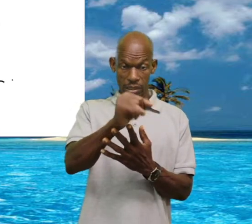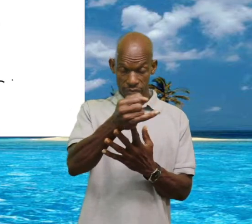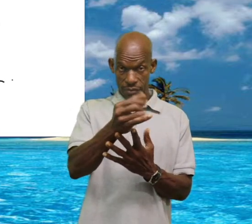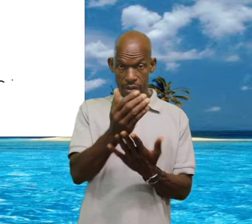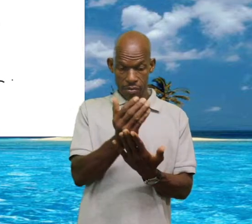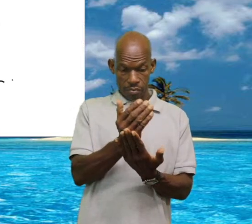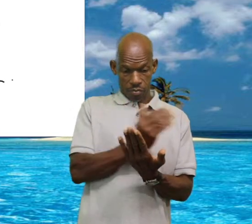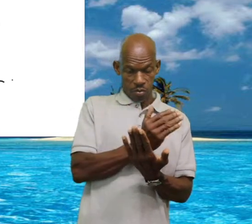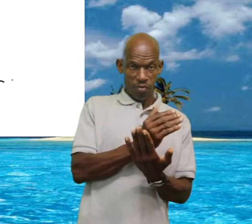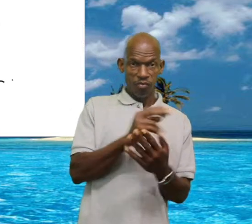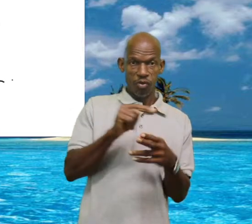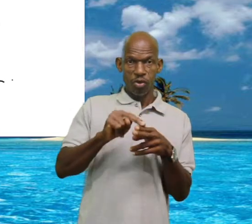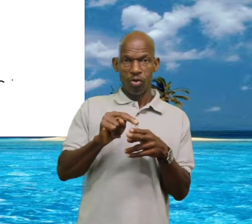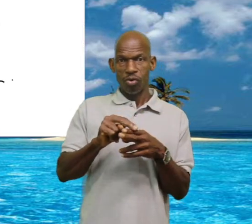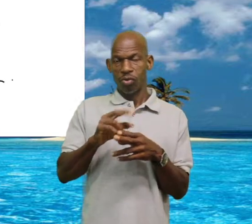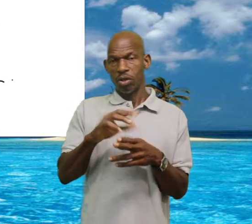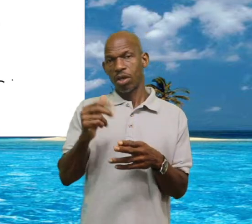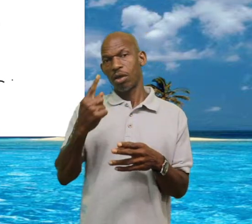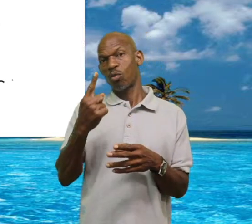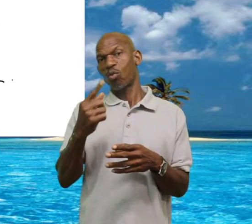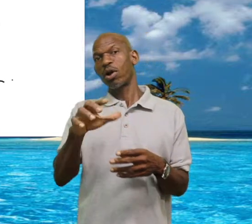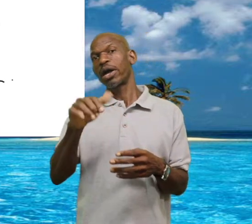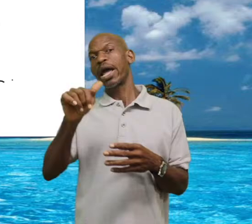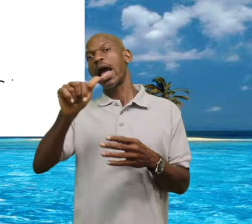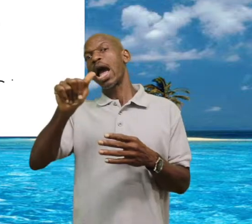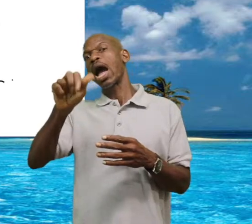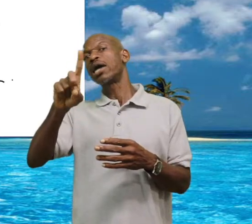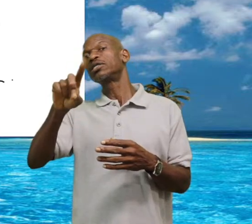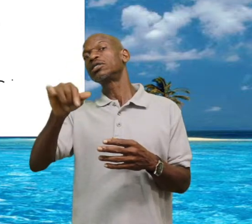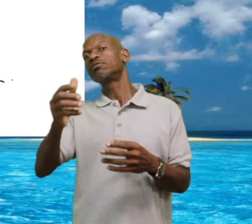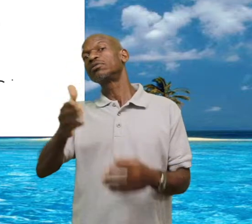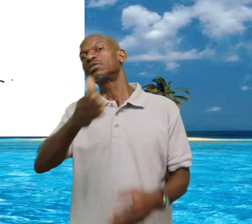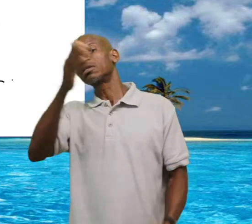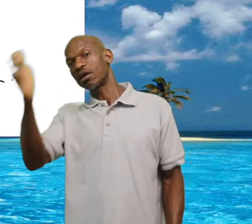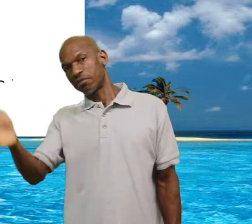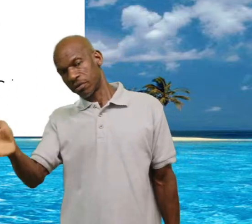say the sad man